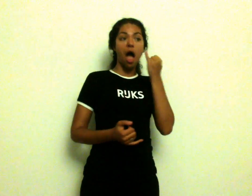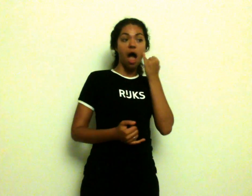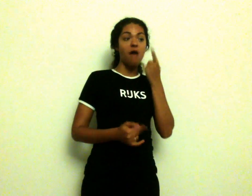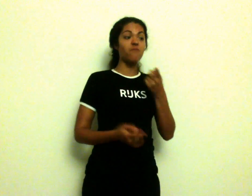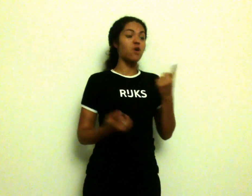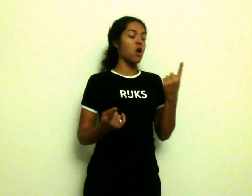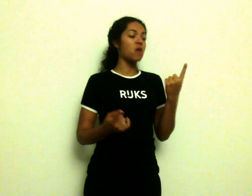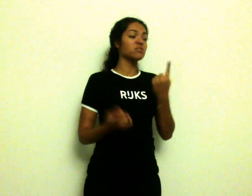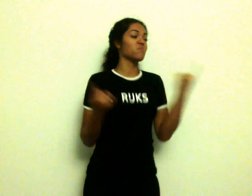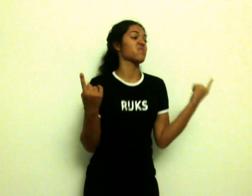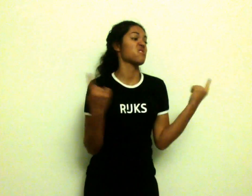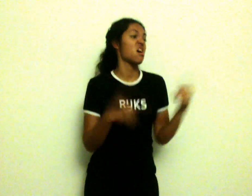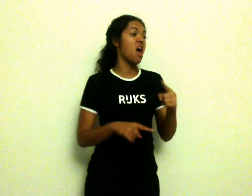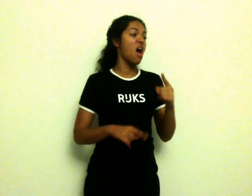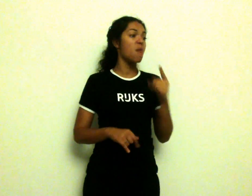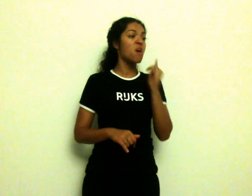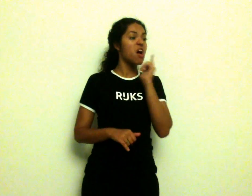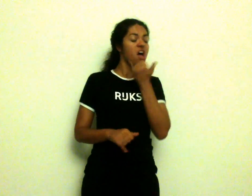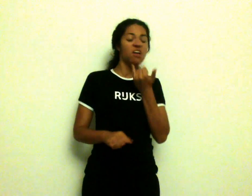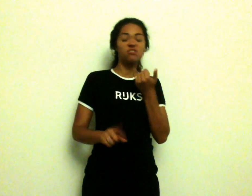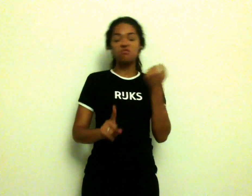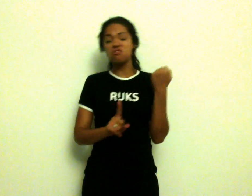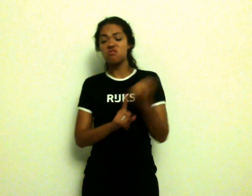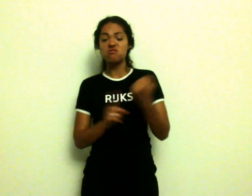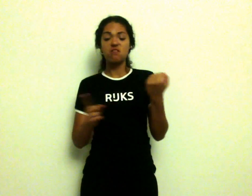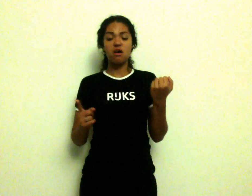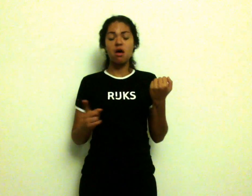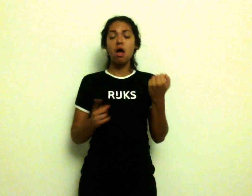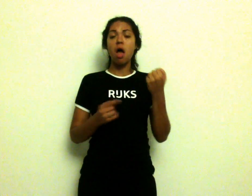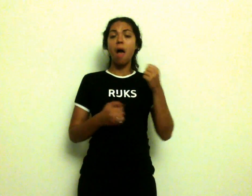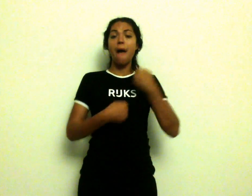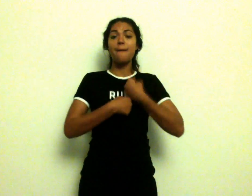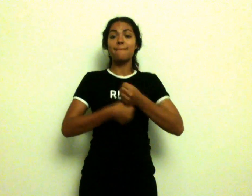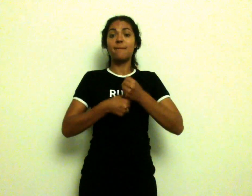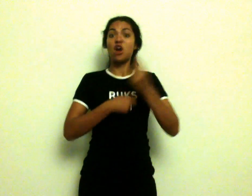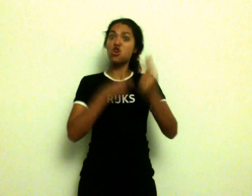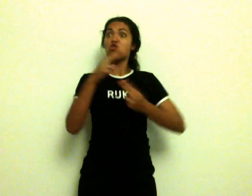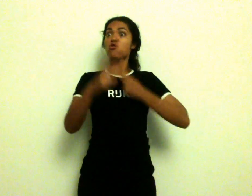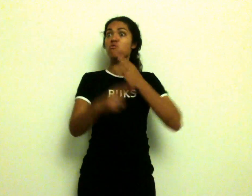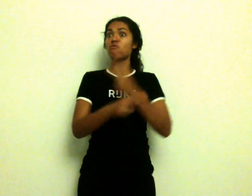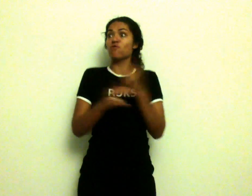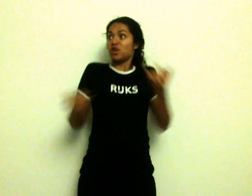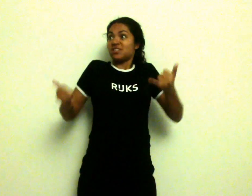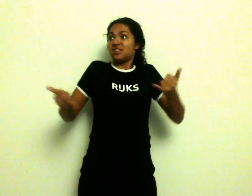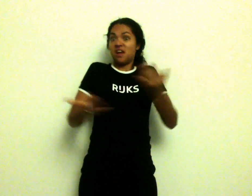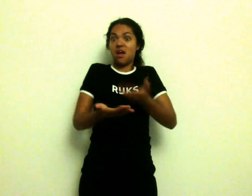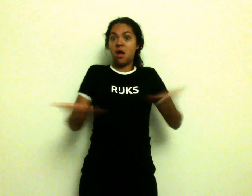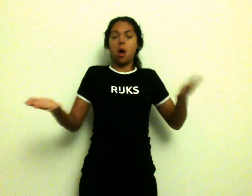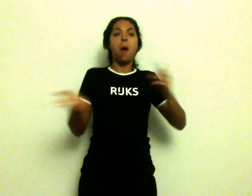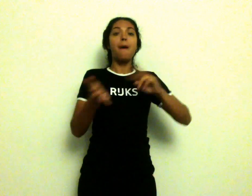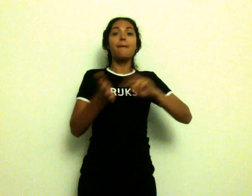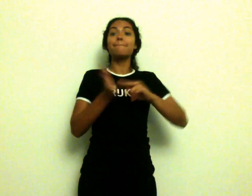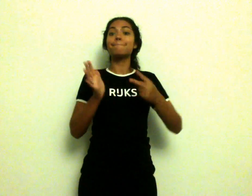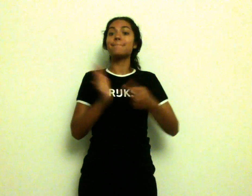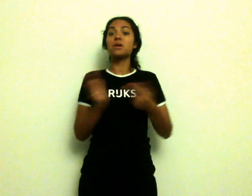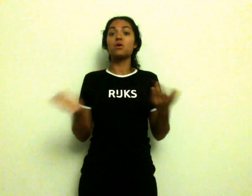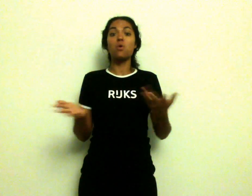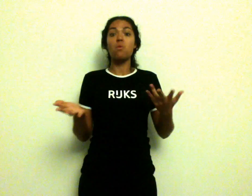postscript. If chance be the father of all flesh, disaster is his rainbow in the sky. And when you